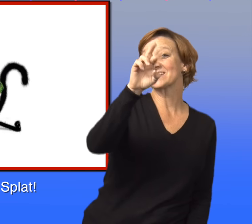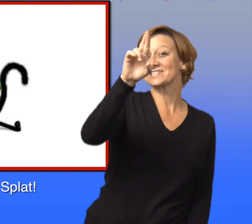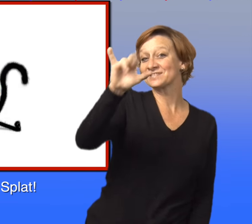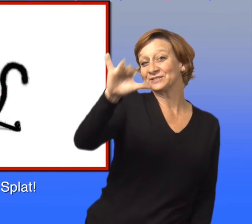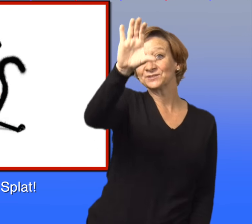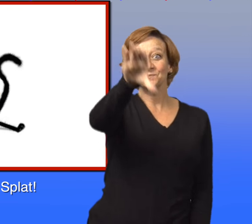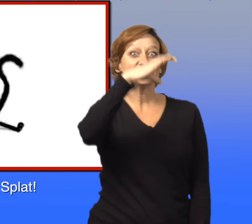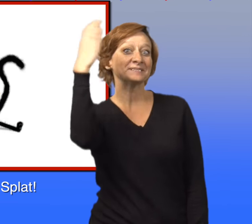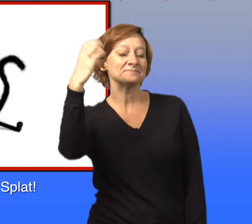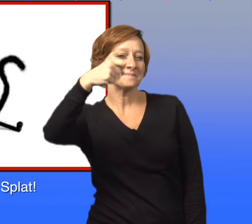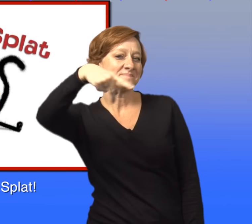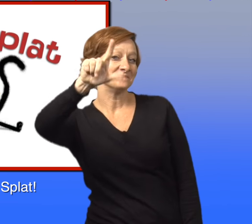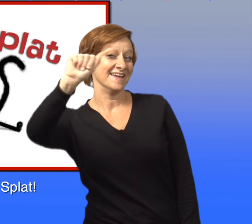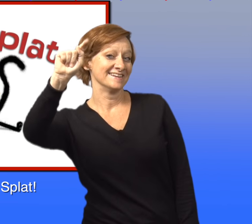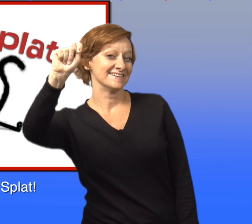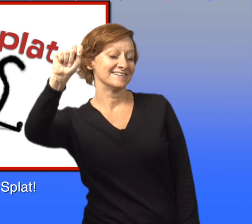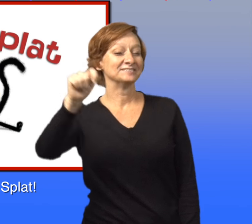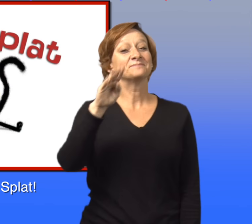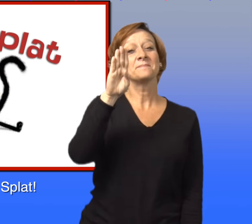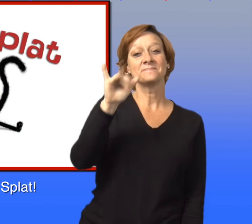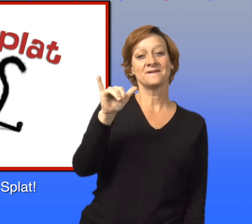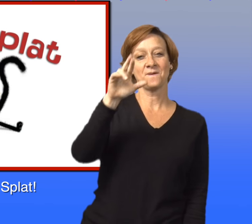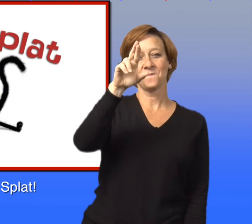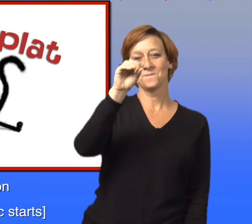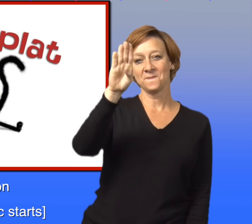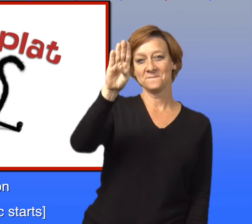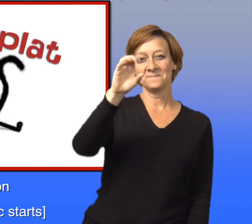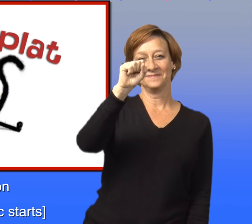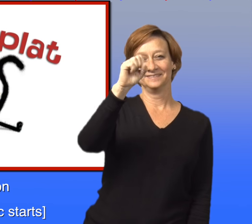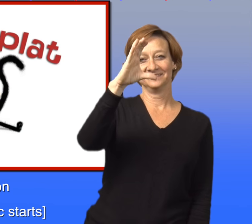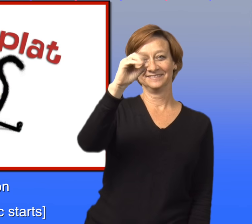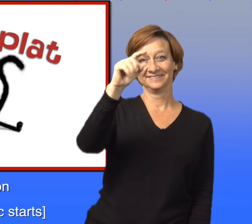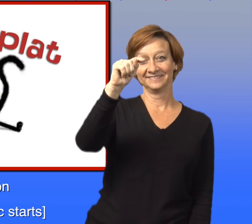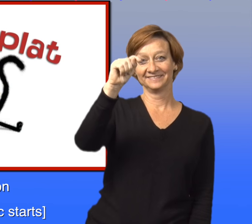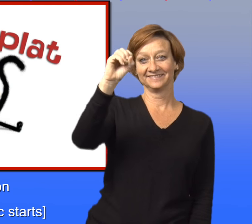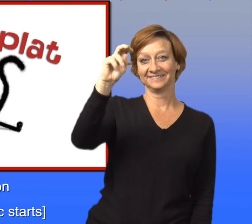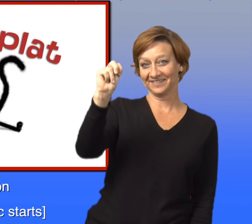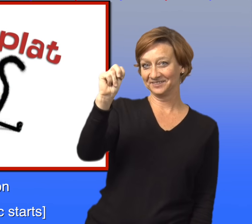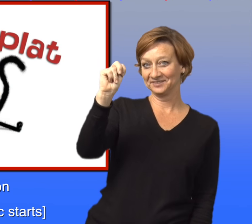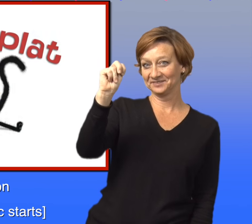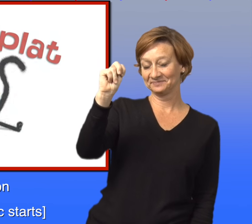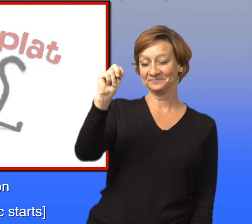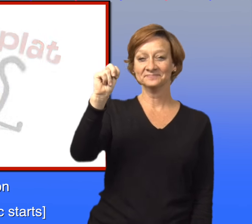Merry Christmas, Splat, by Rob Scottam.